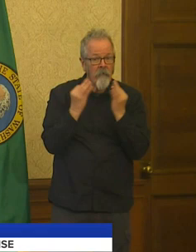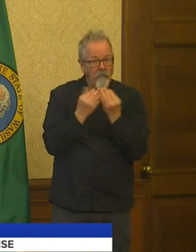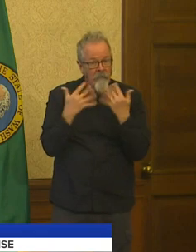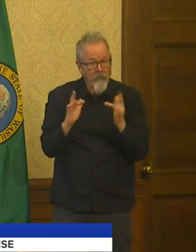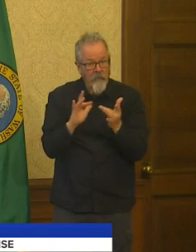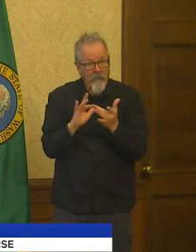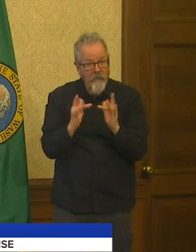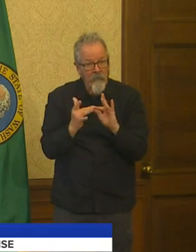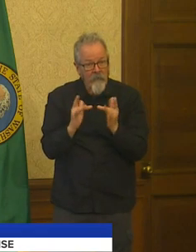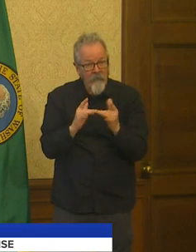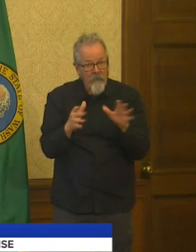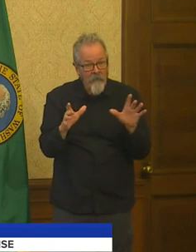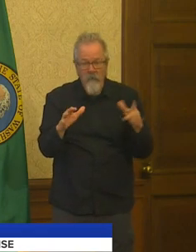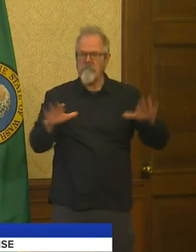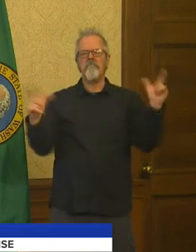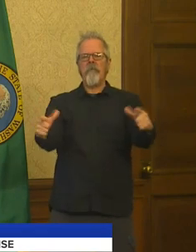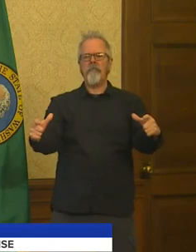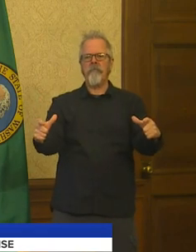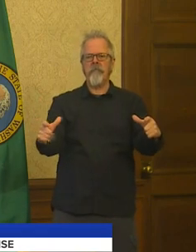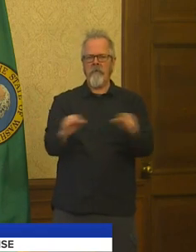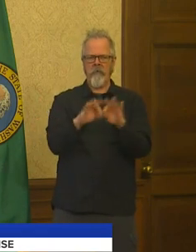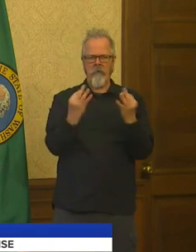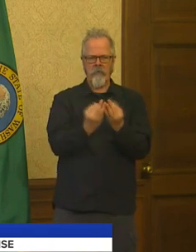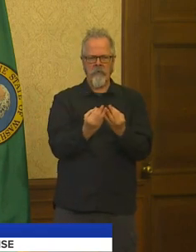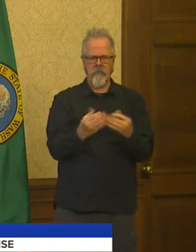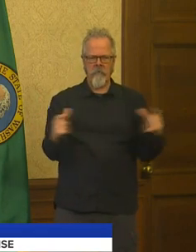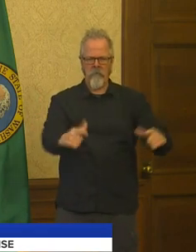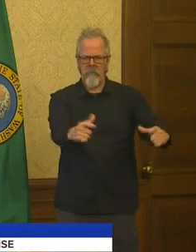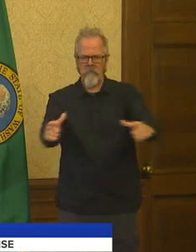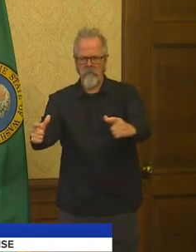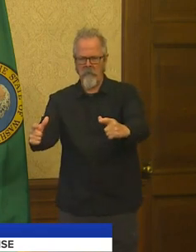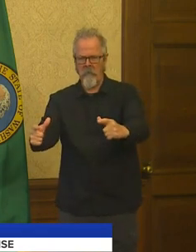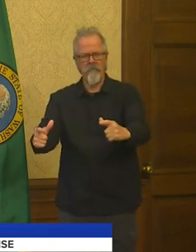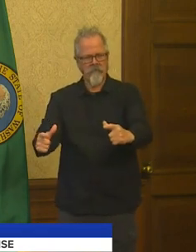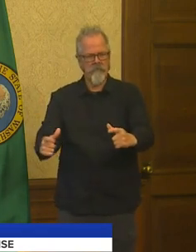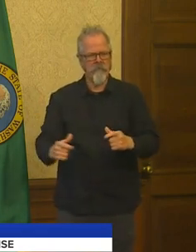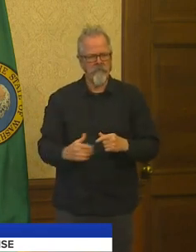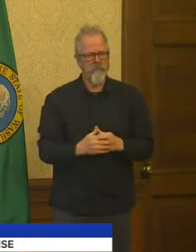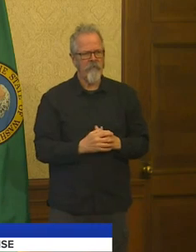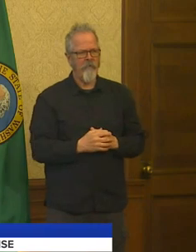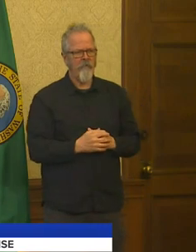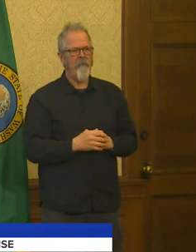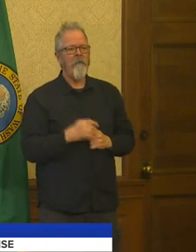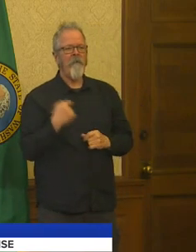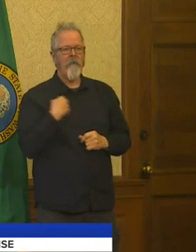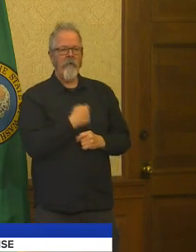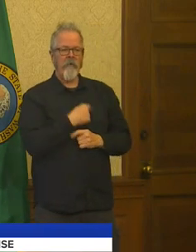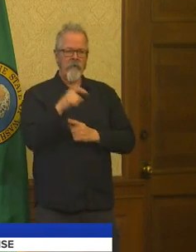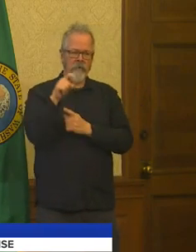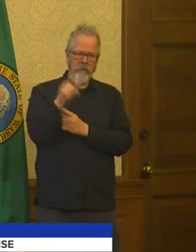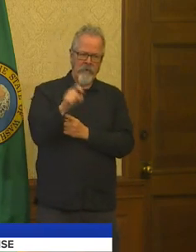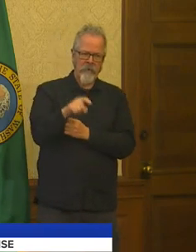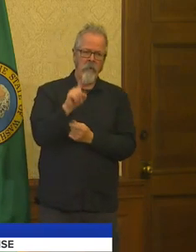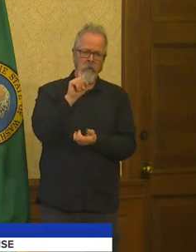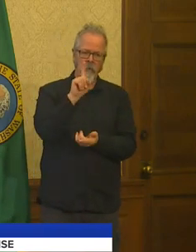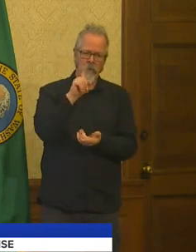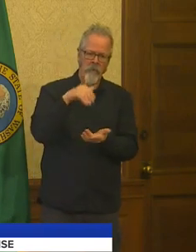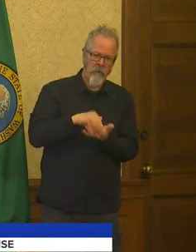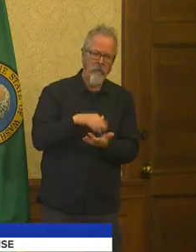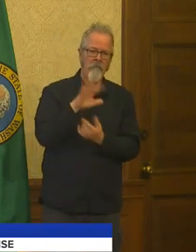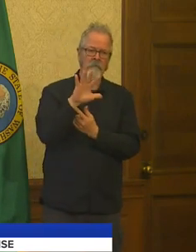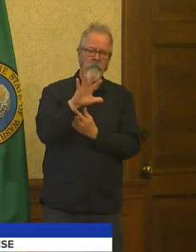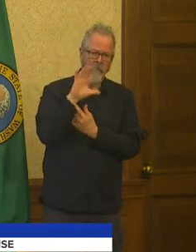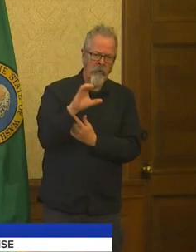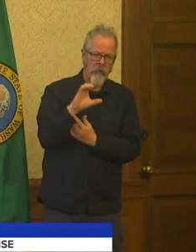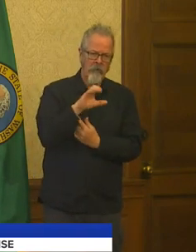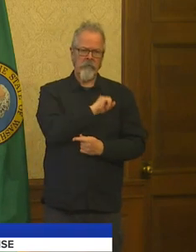people engaged in that, a small army around the state of Washington. Our target date is by May 11th. We've made good progress